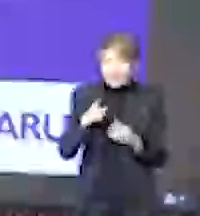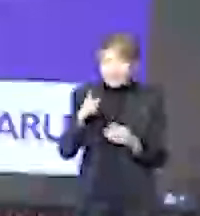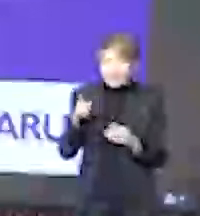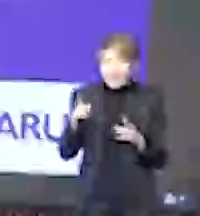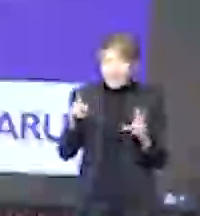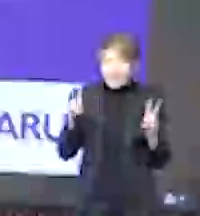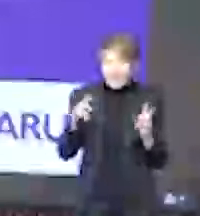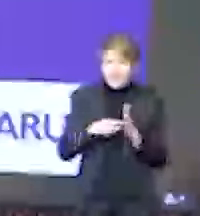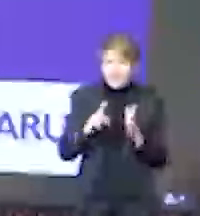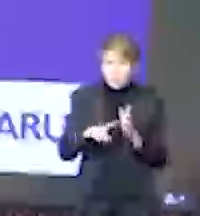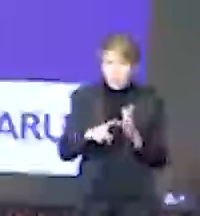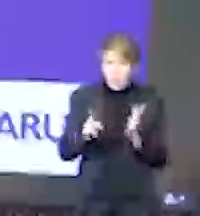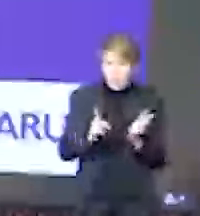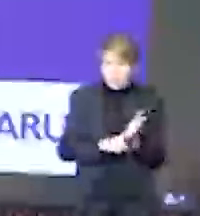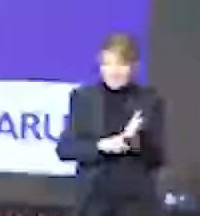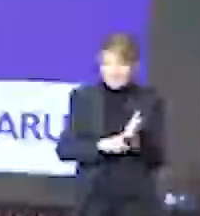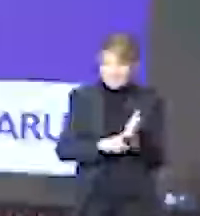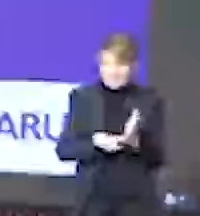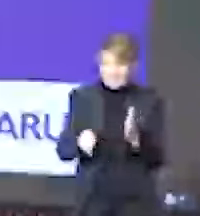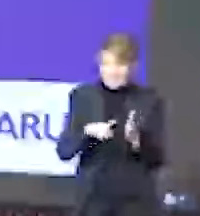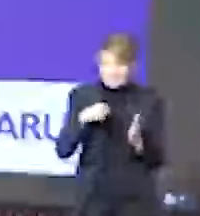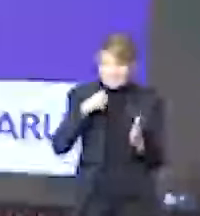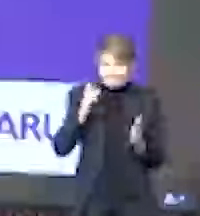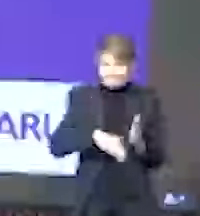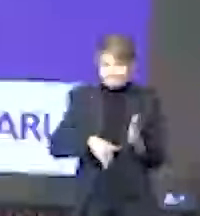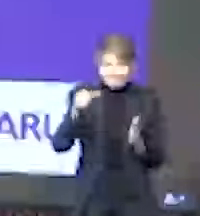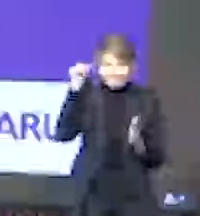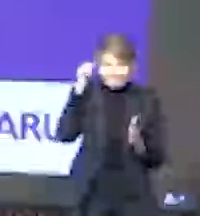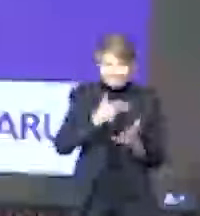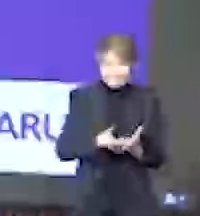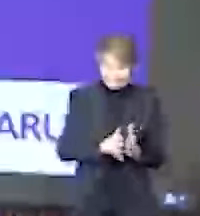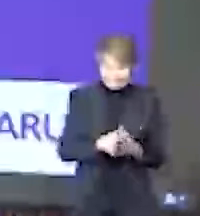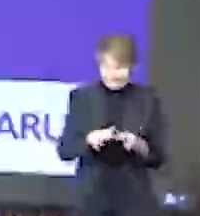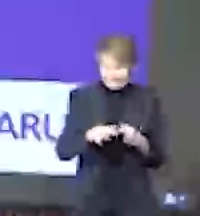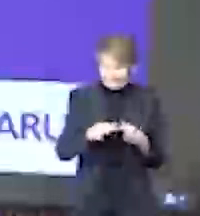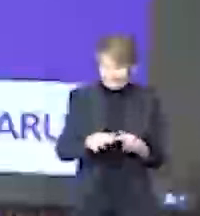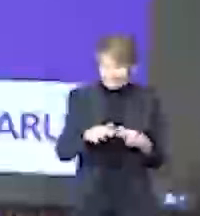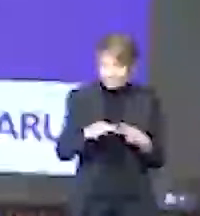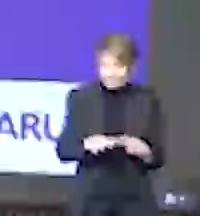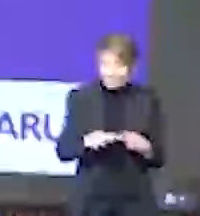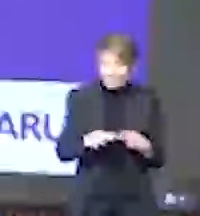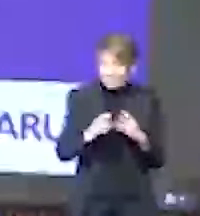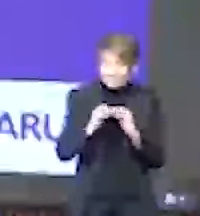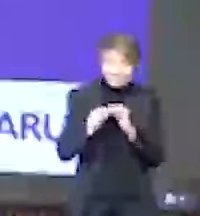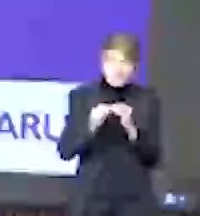in your toolkit, as should working on relationships,